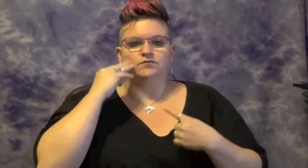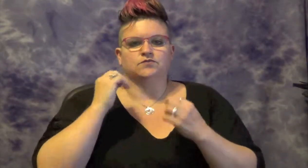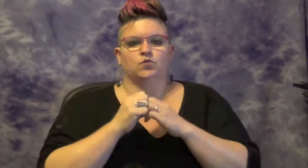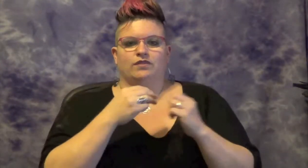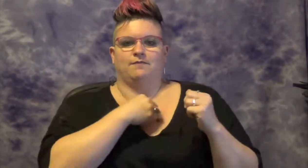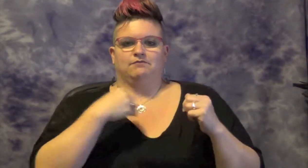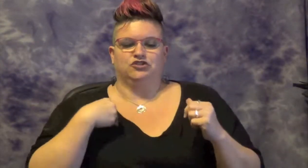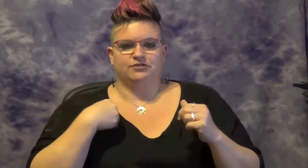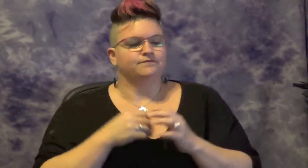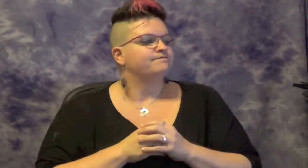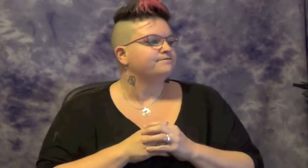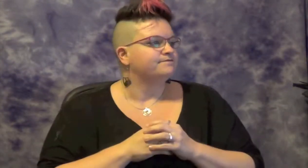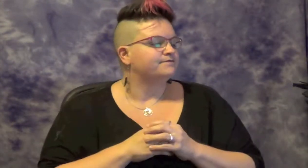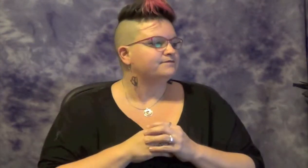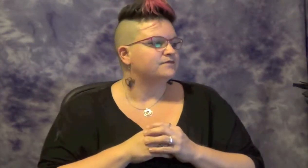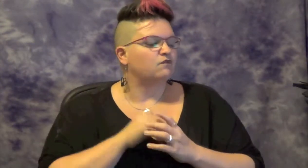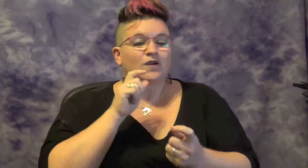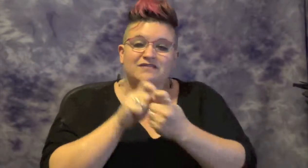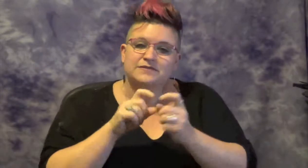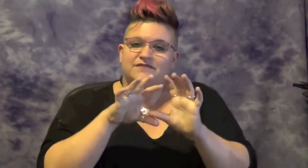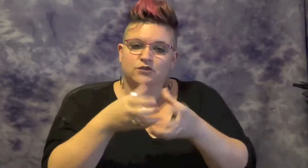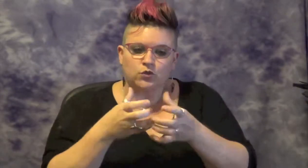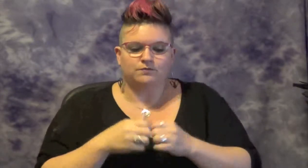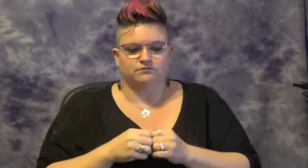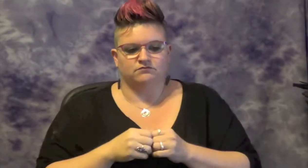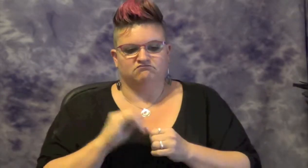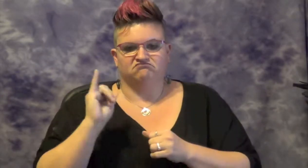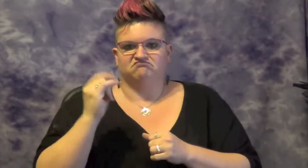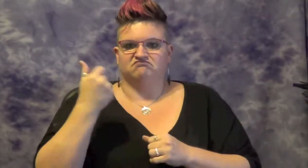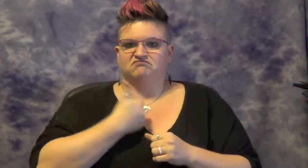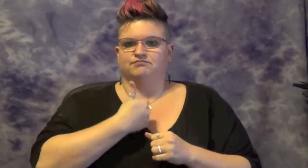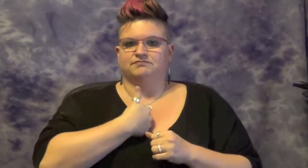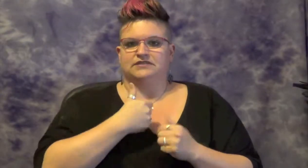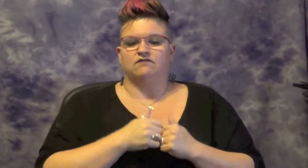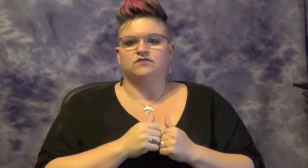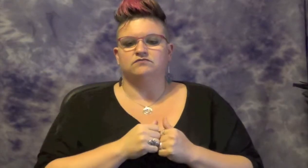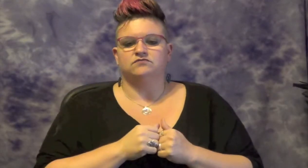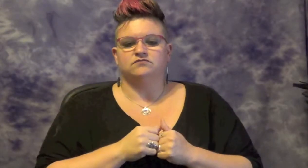We also understand that schema is affiliated with memberships, like for myself.